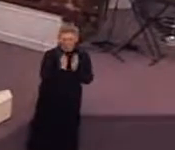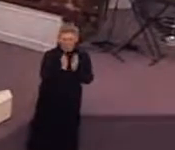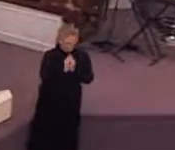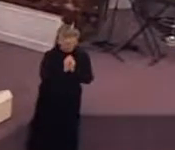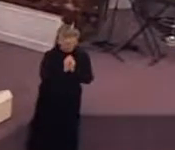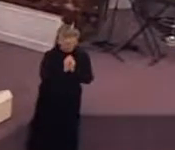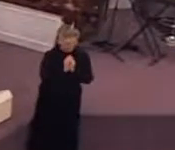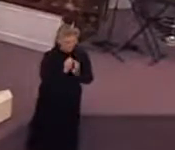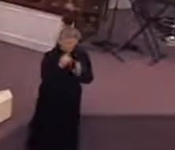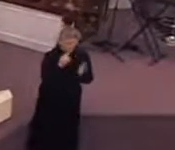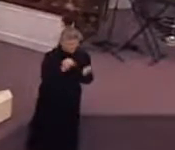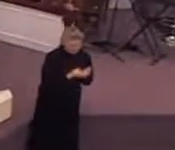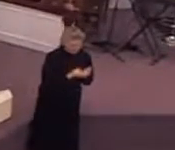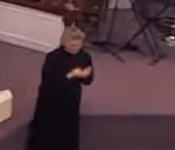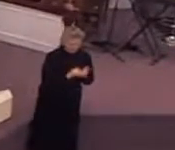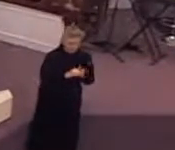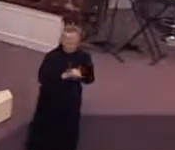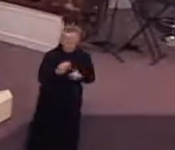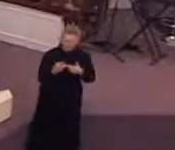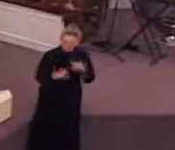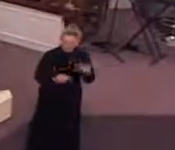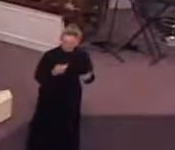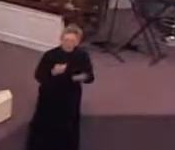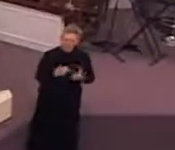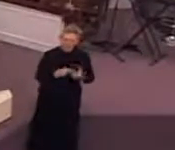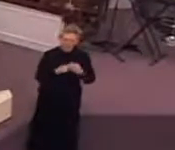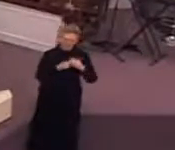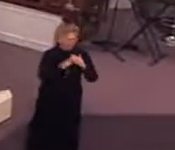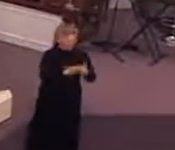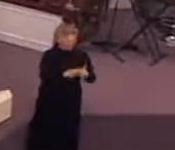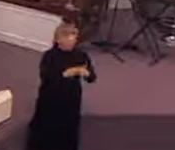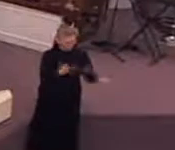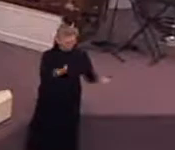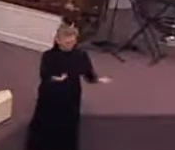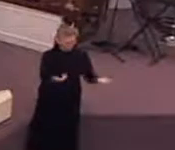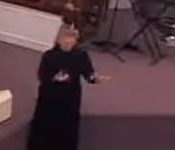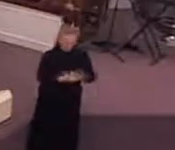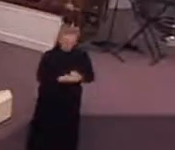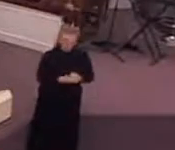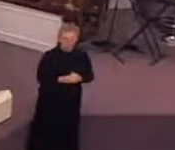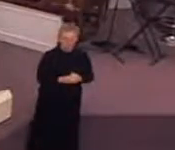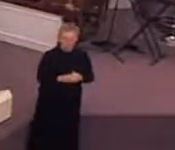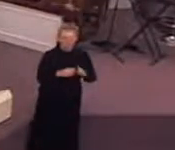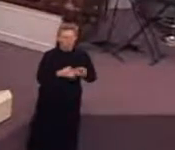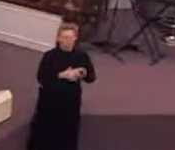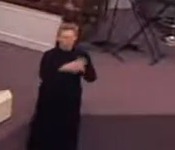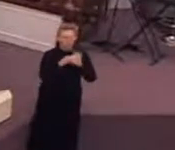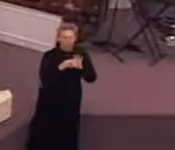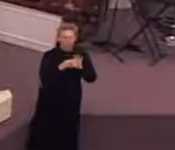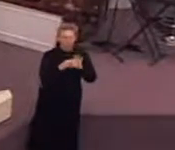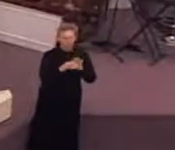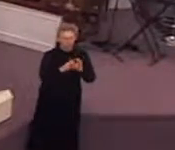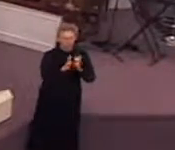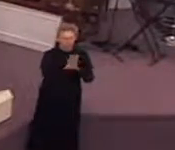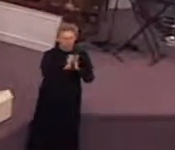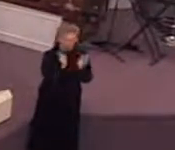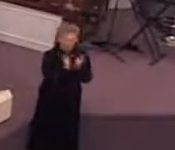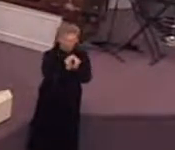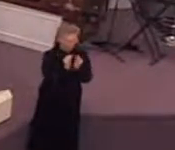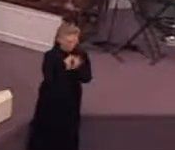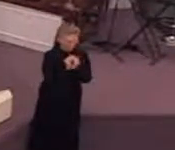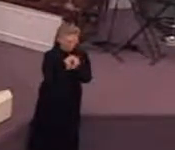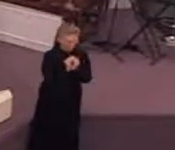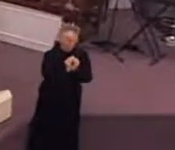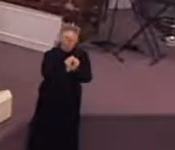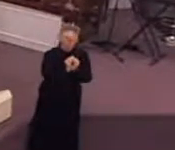Come on, I'm going to say it again. Revivals are born out of prayer meetings. Come on, when we